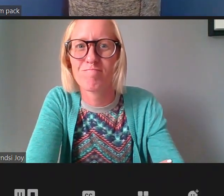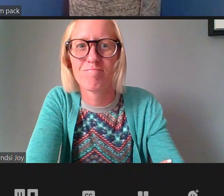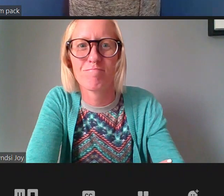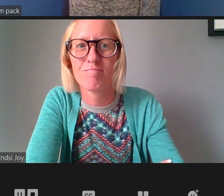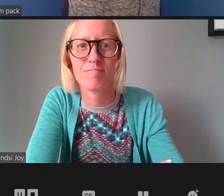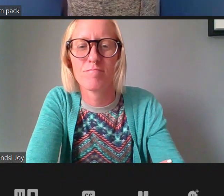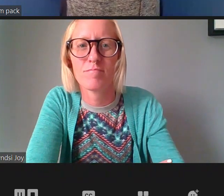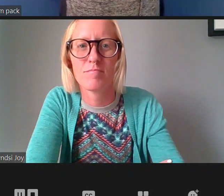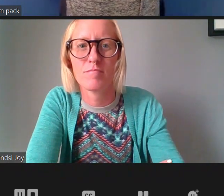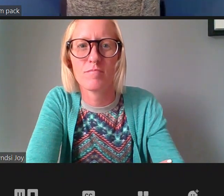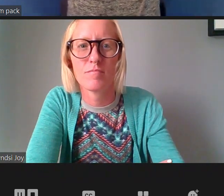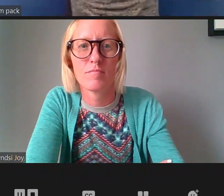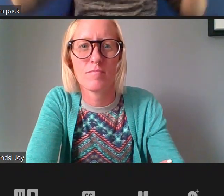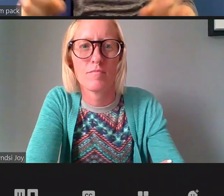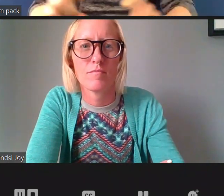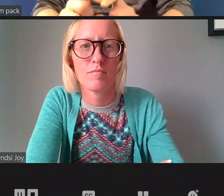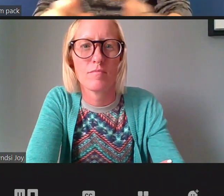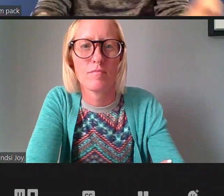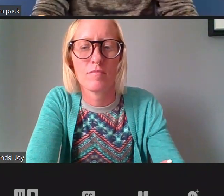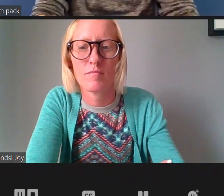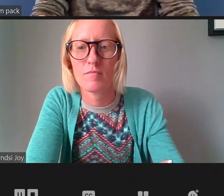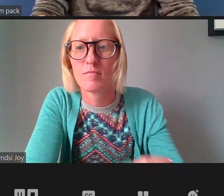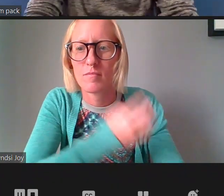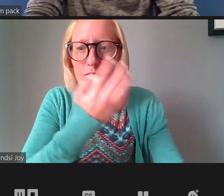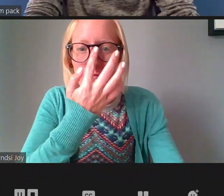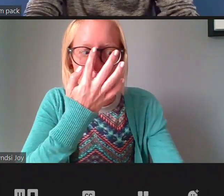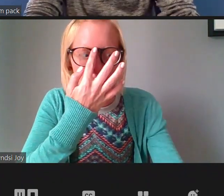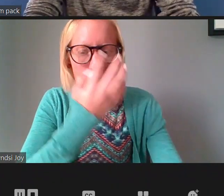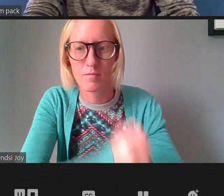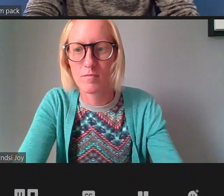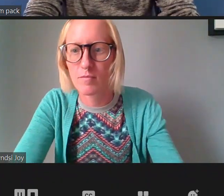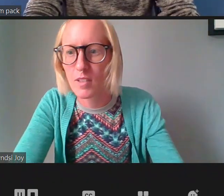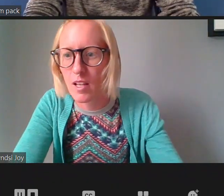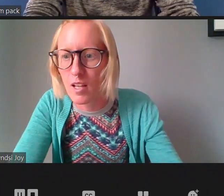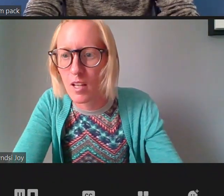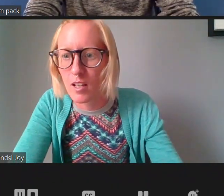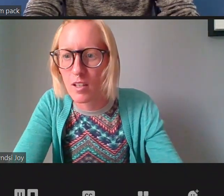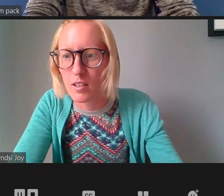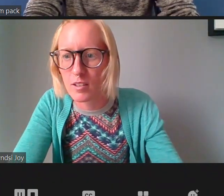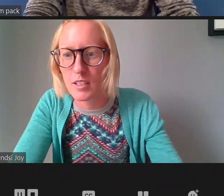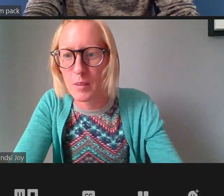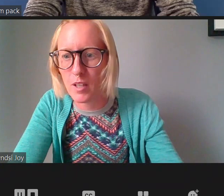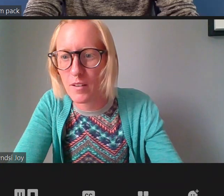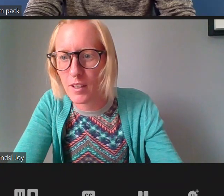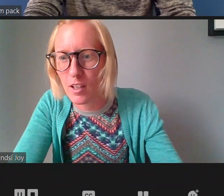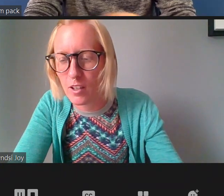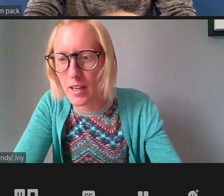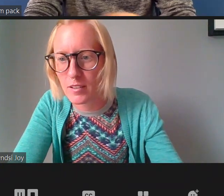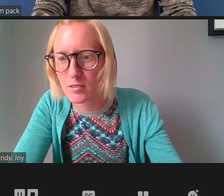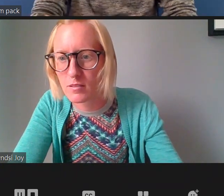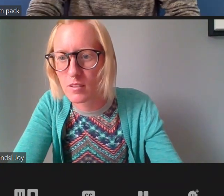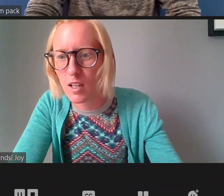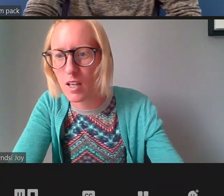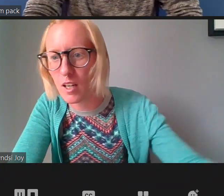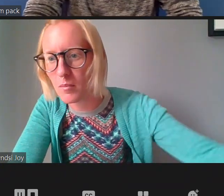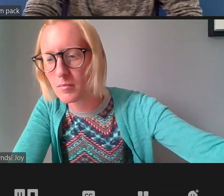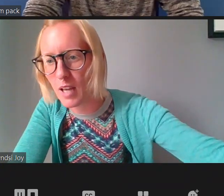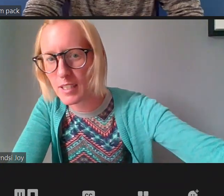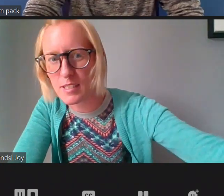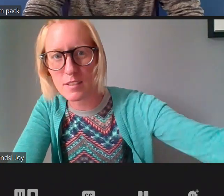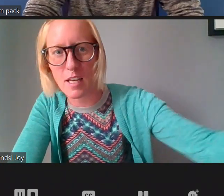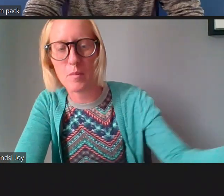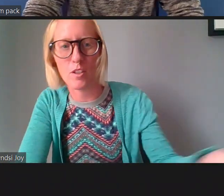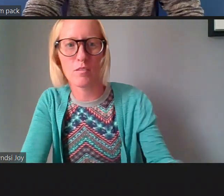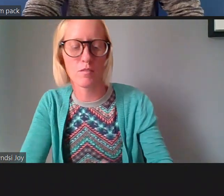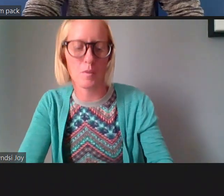No? Okay, it's fine. Well, hopefully you can at least see the thing on the bottom. I'm going to try and keep it open. Keep it on there? Okay.